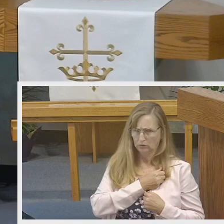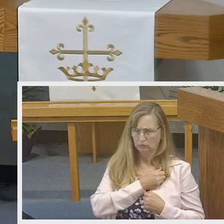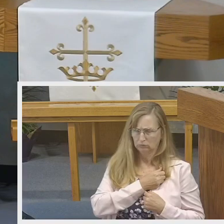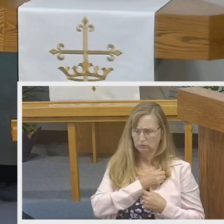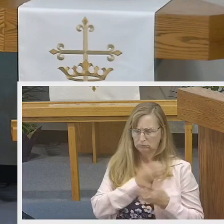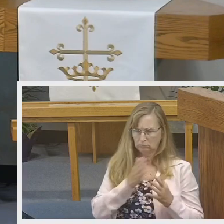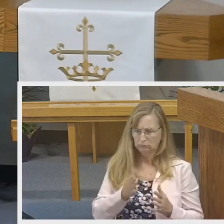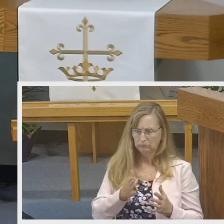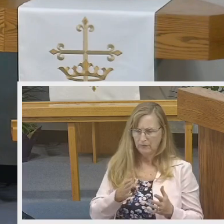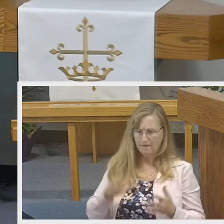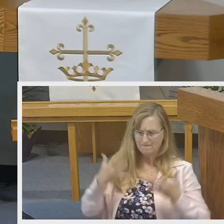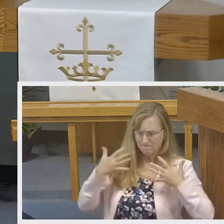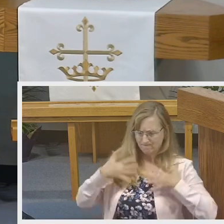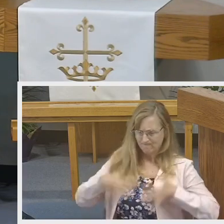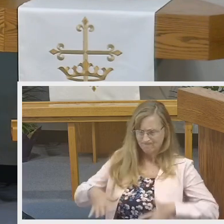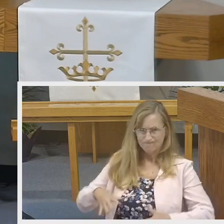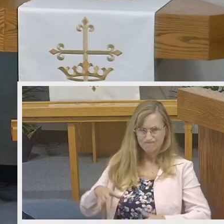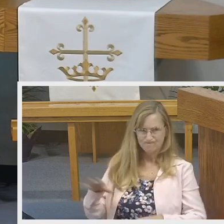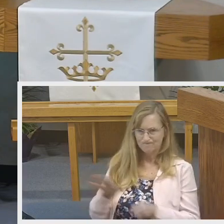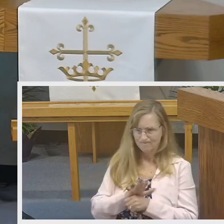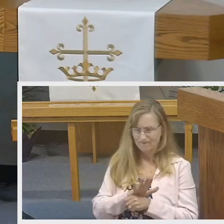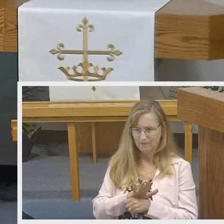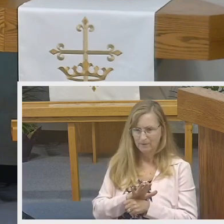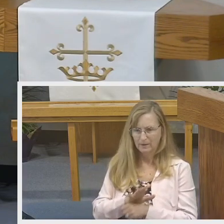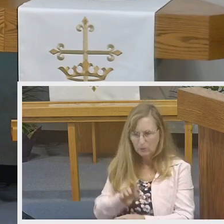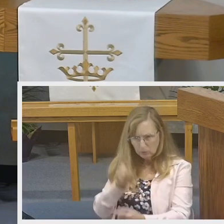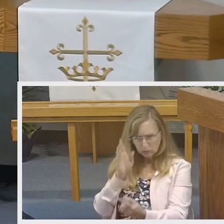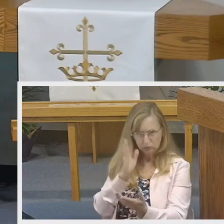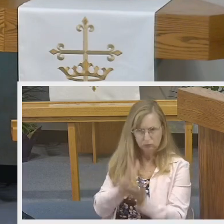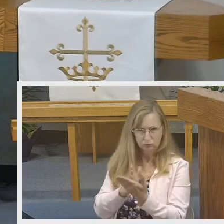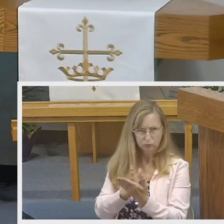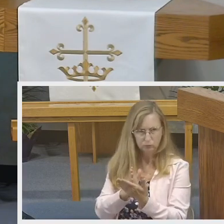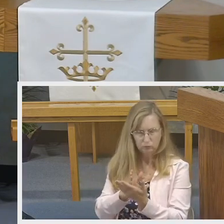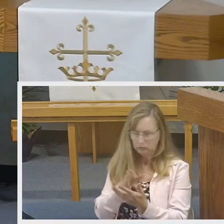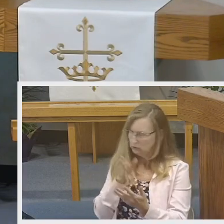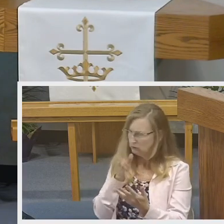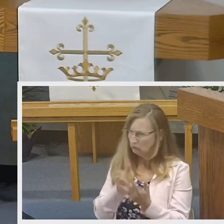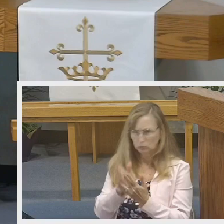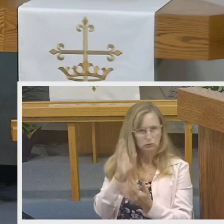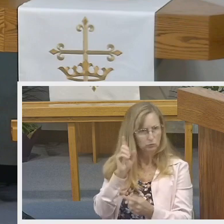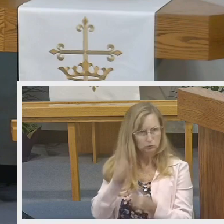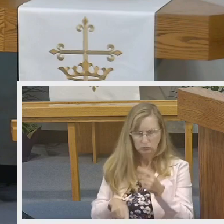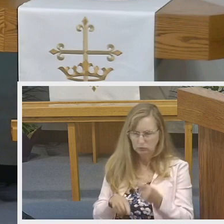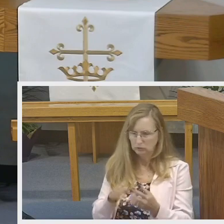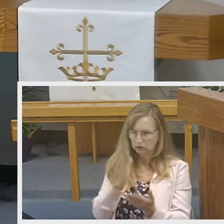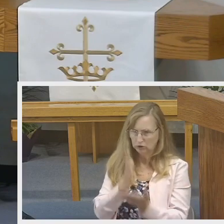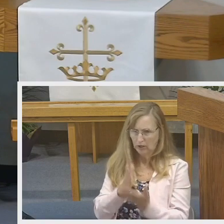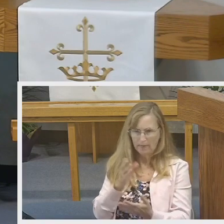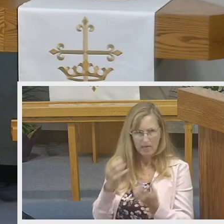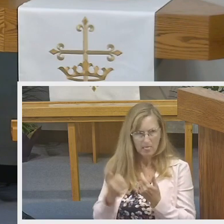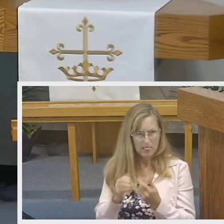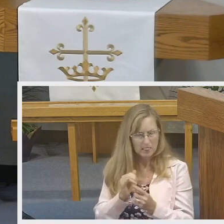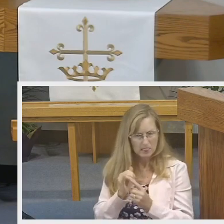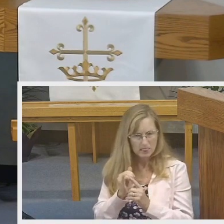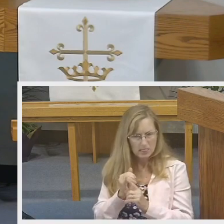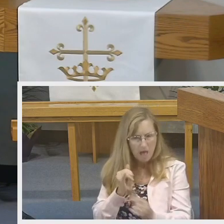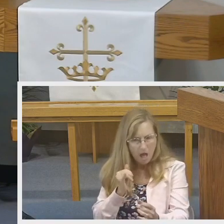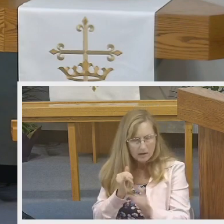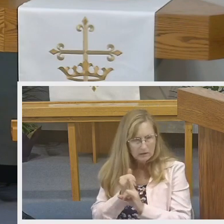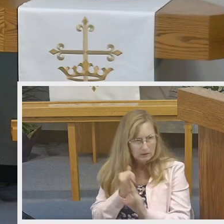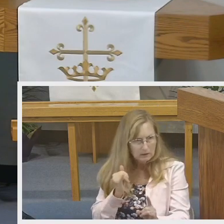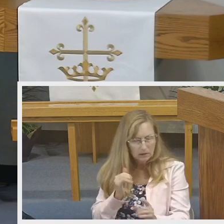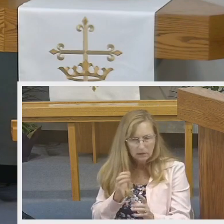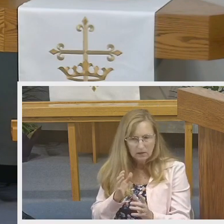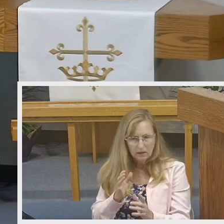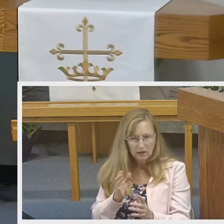uniform stepped in front of us, stopped us from going through, stopped the line, fell down on their knees,